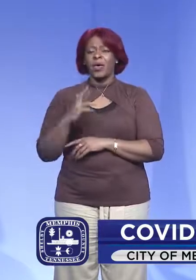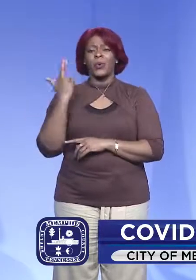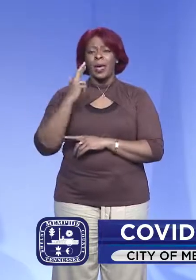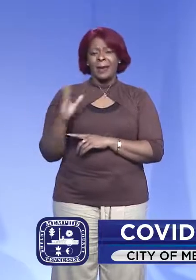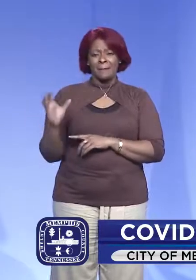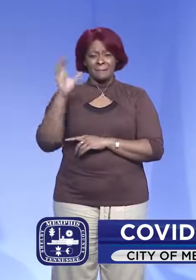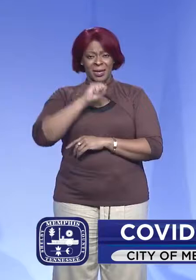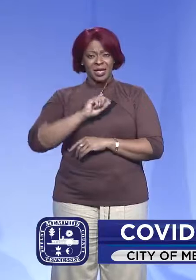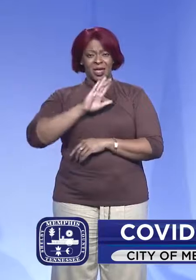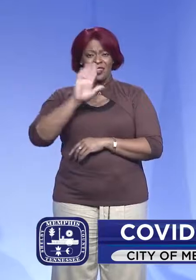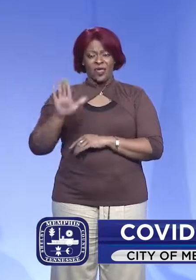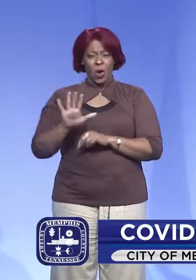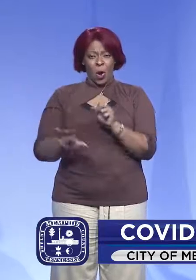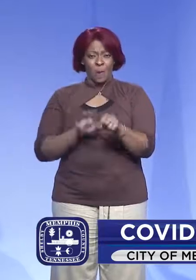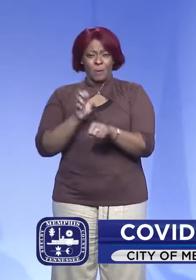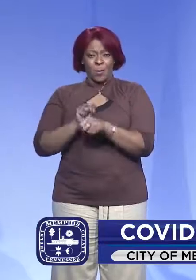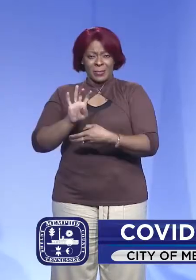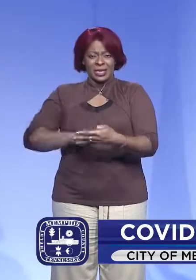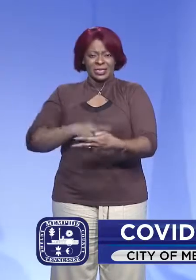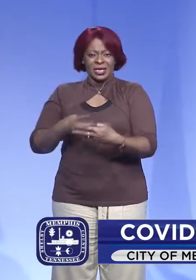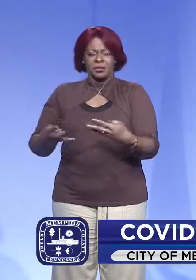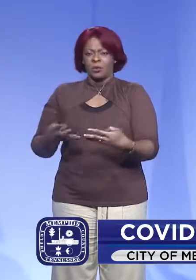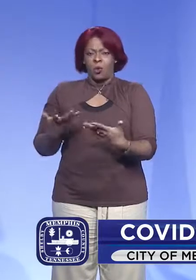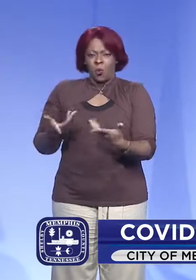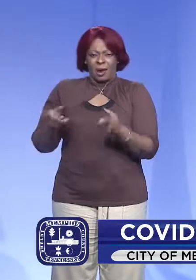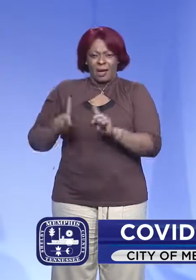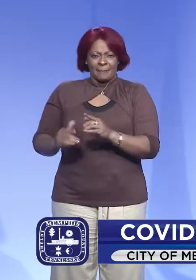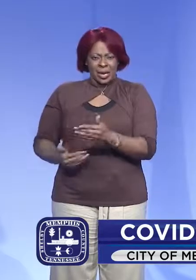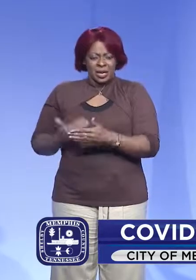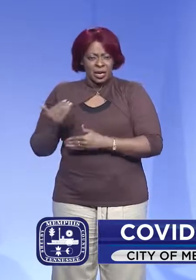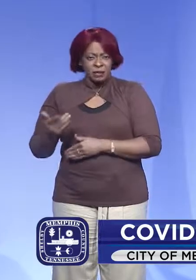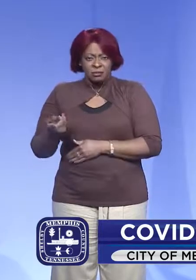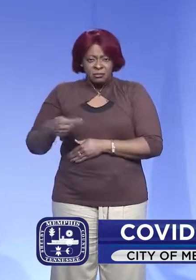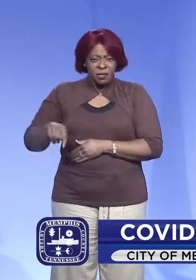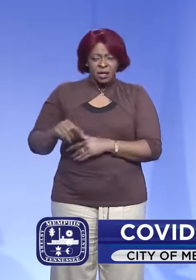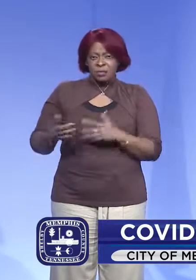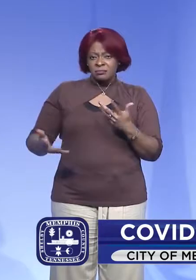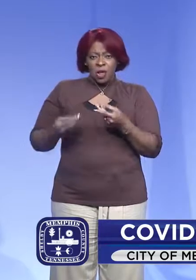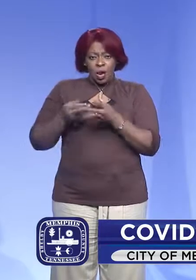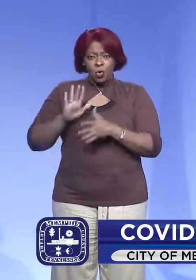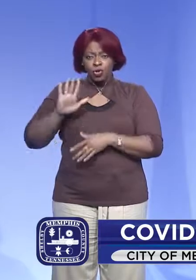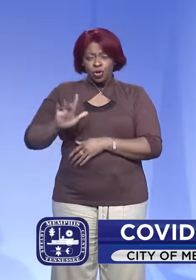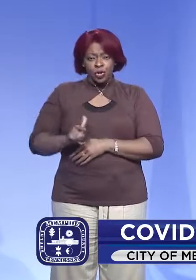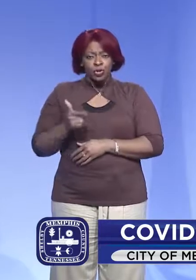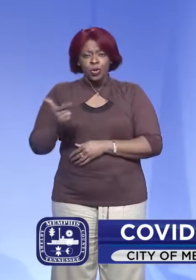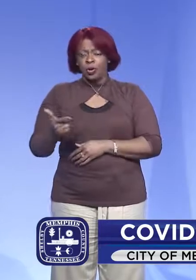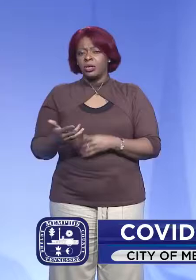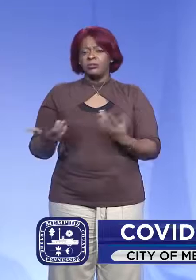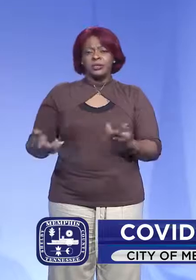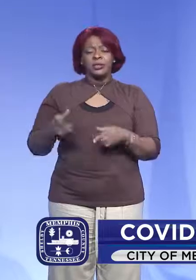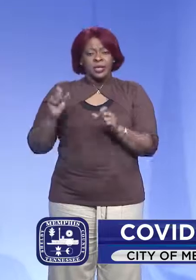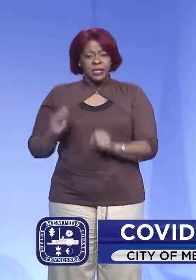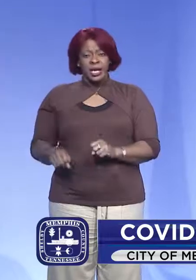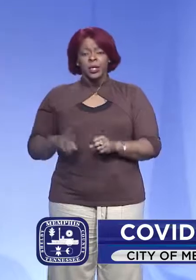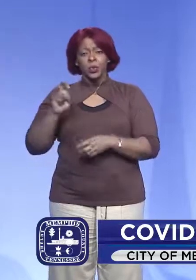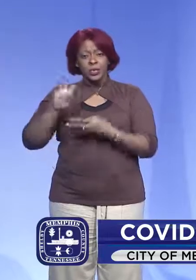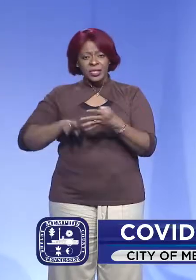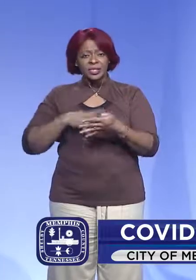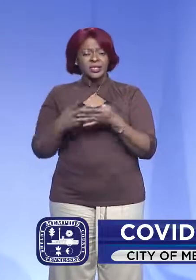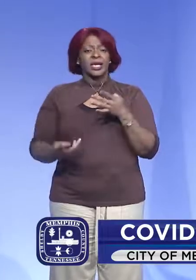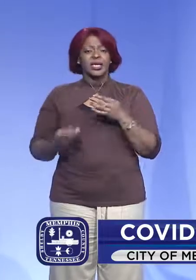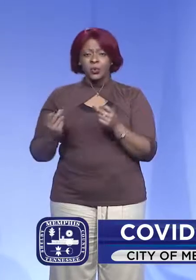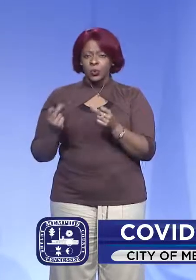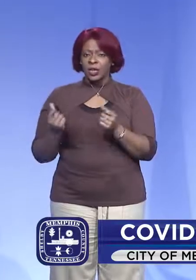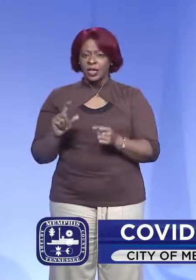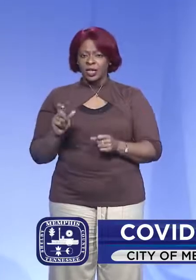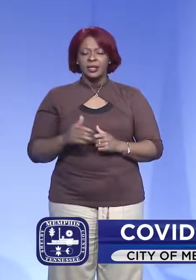miss their allotted appointment, what happens next? Do they, lose their place in line, or are they able to reschedule fairly